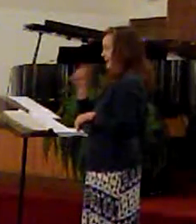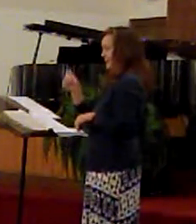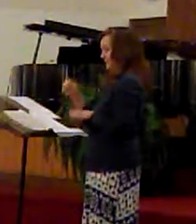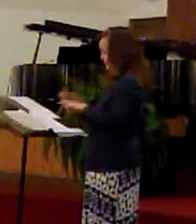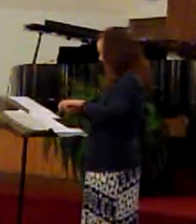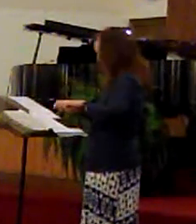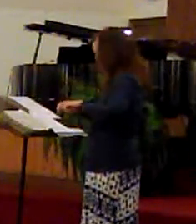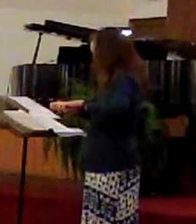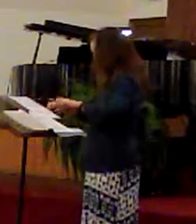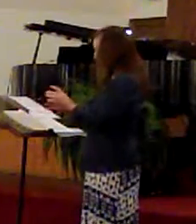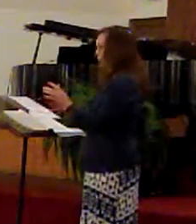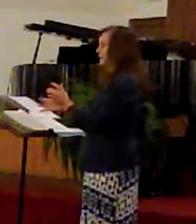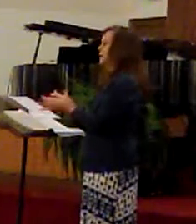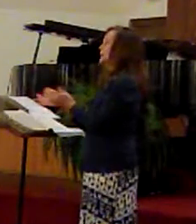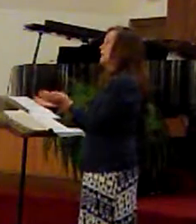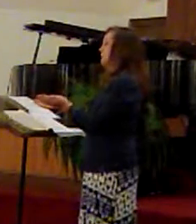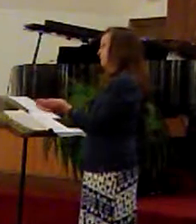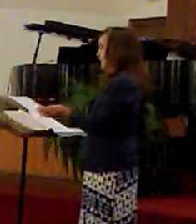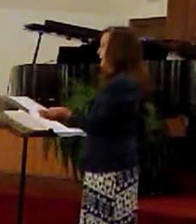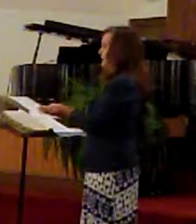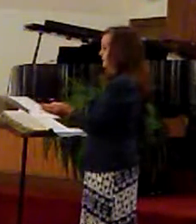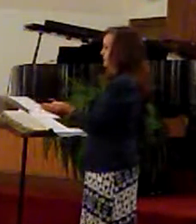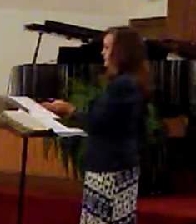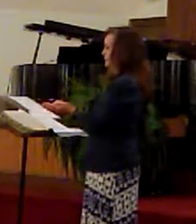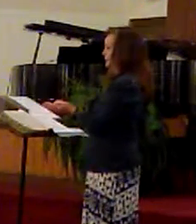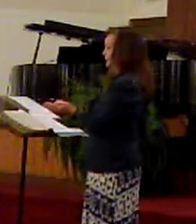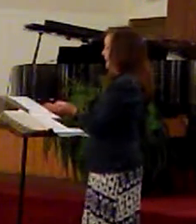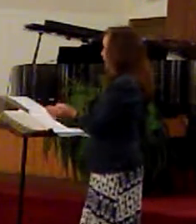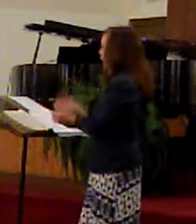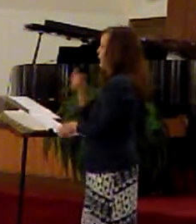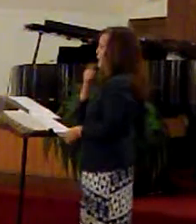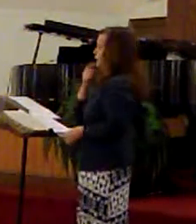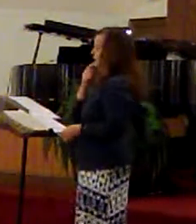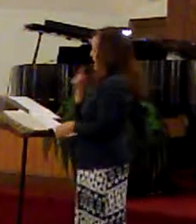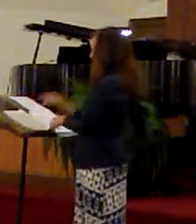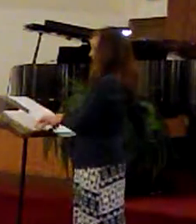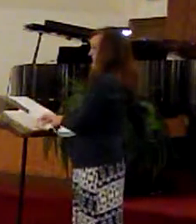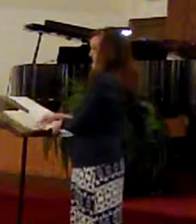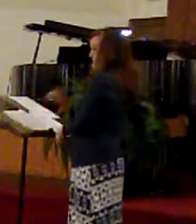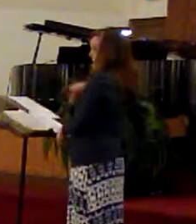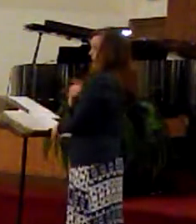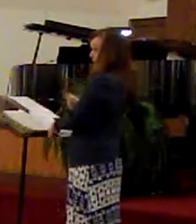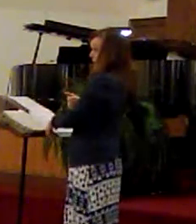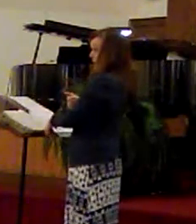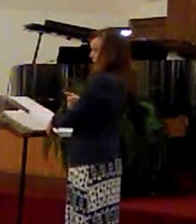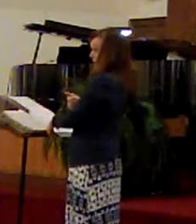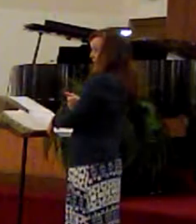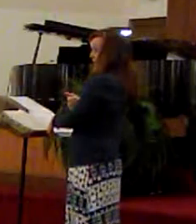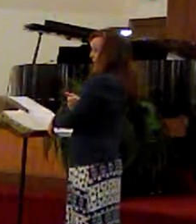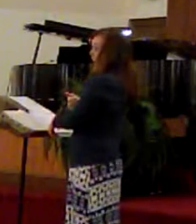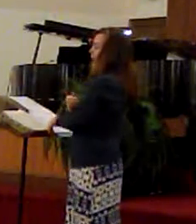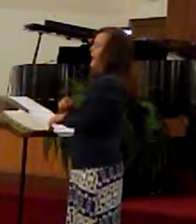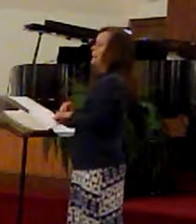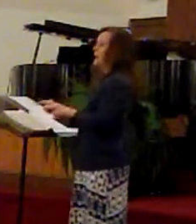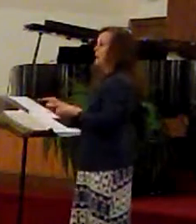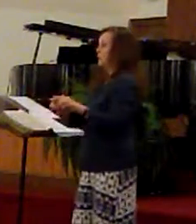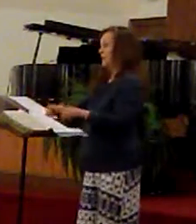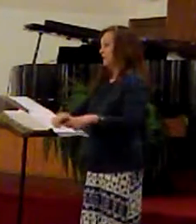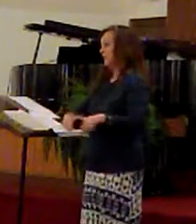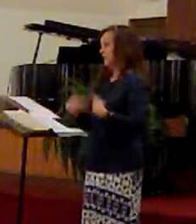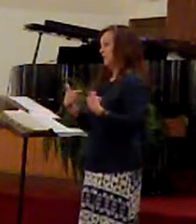say the Bible, God's word, is my final authority to everything that I'm going to do. But yeah, we go out and live, and